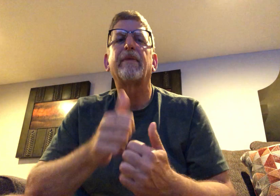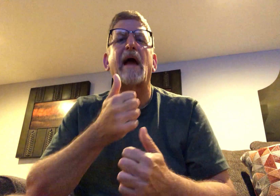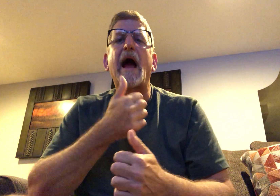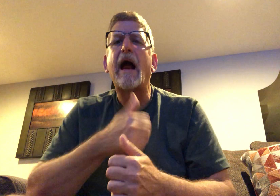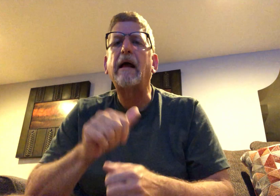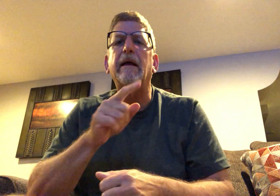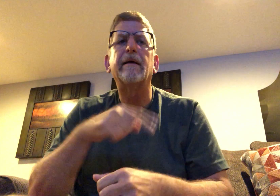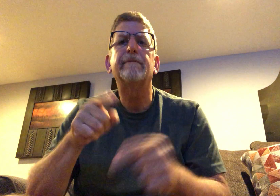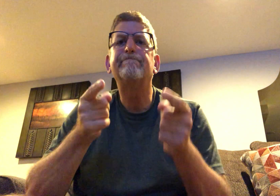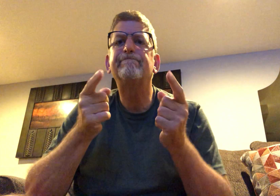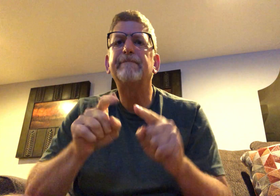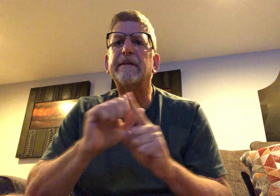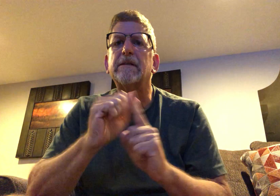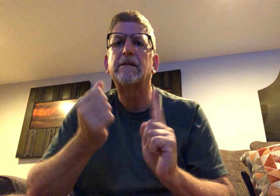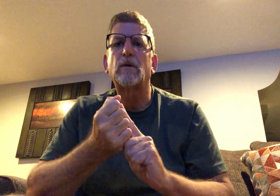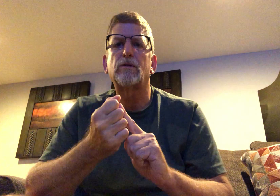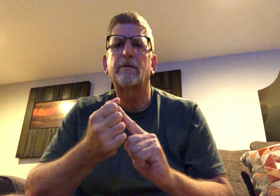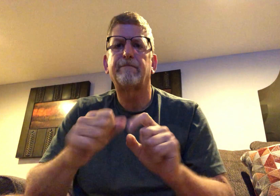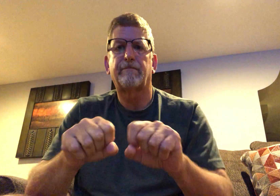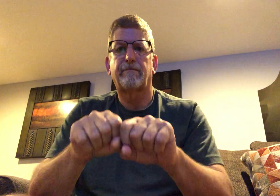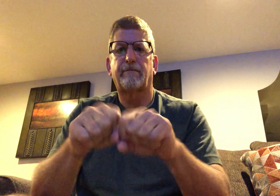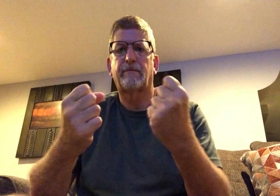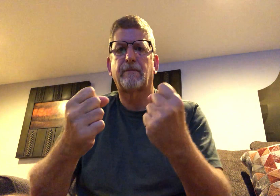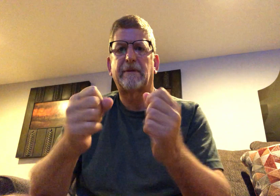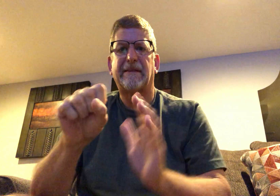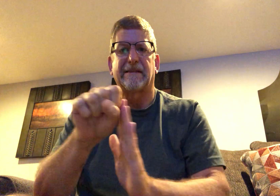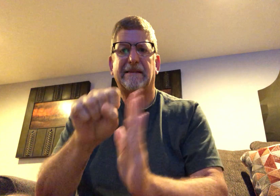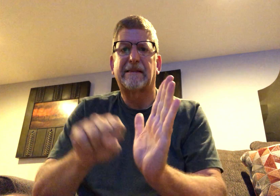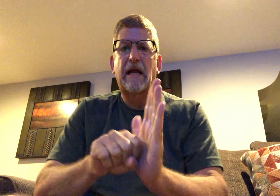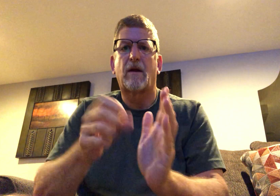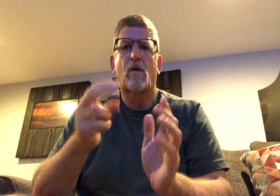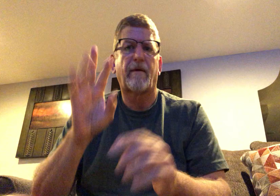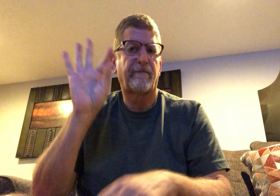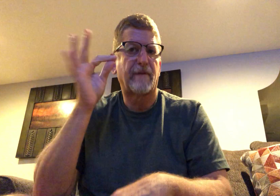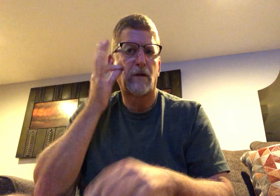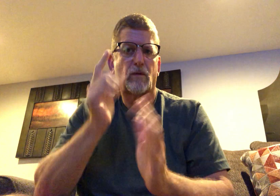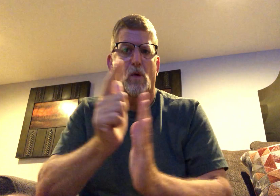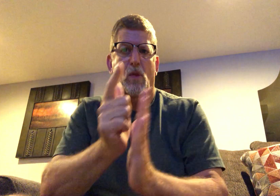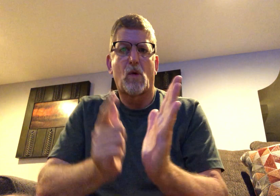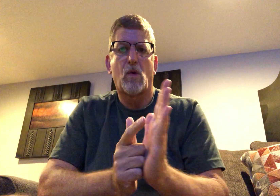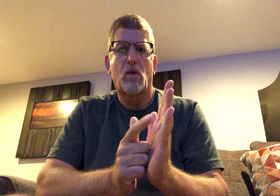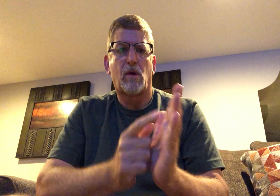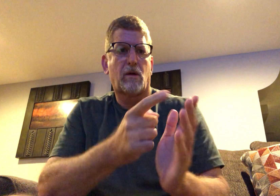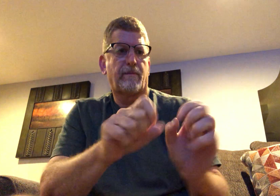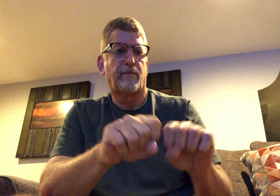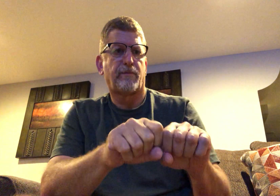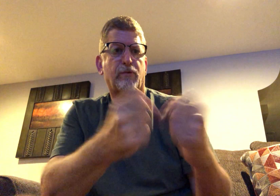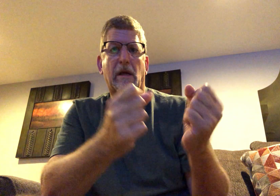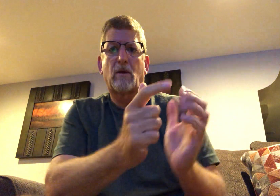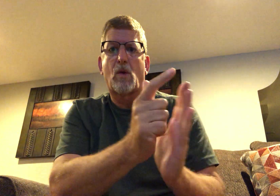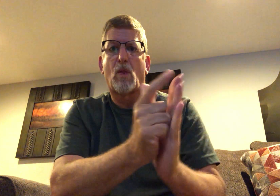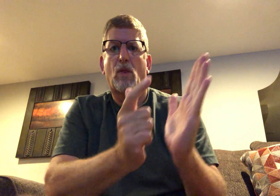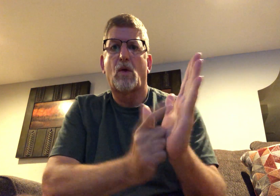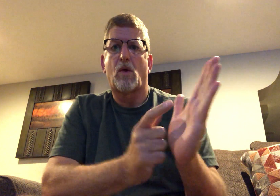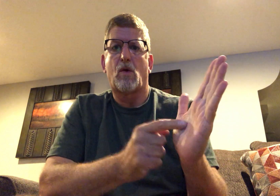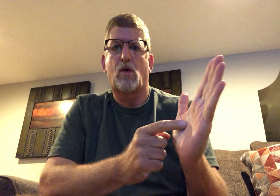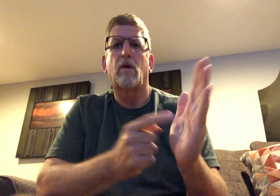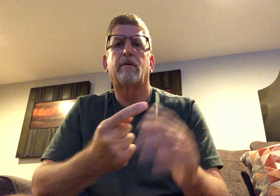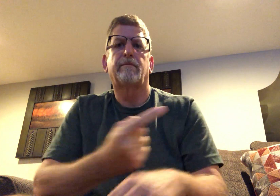romance, the intrigue, and the grandeur as never before. Downton Abbey, only in theaters tomorrow. Focus Features invites you to